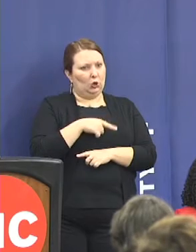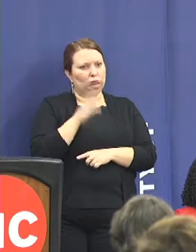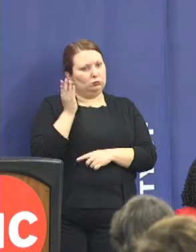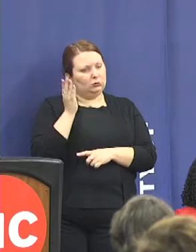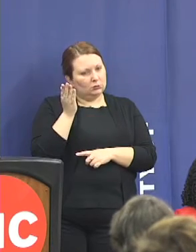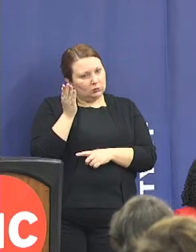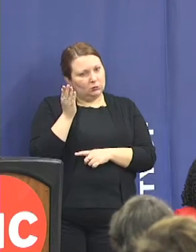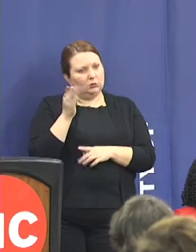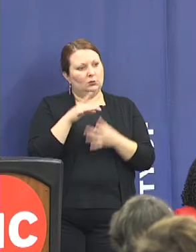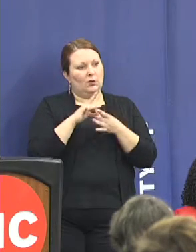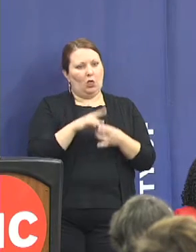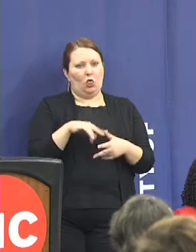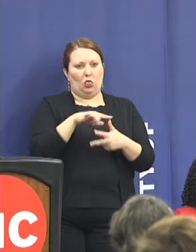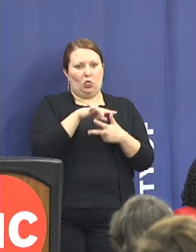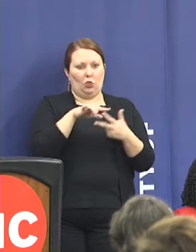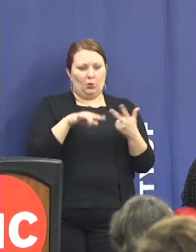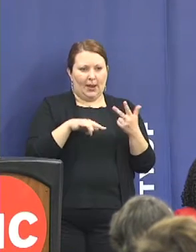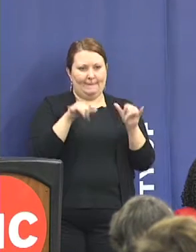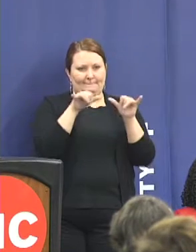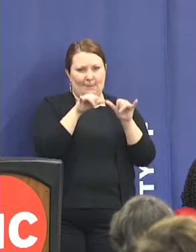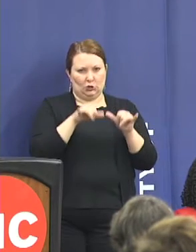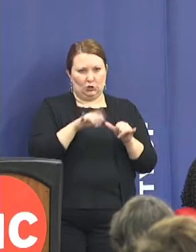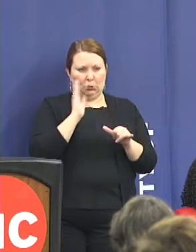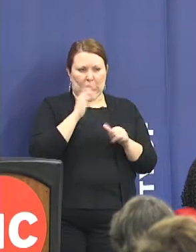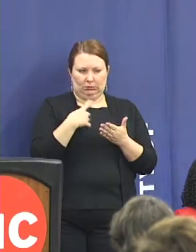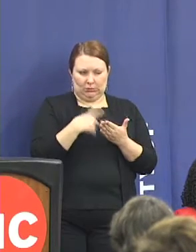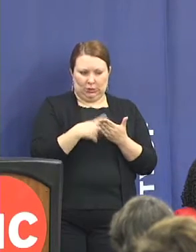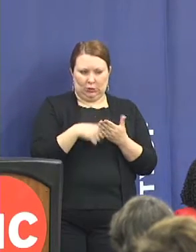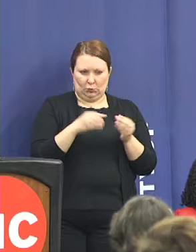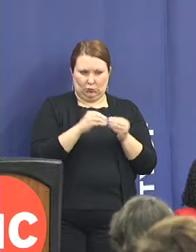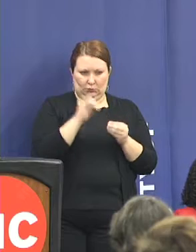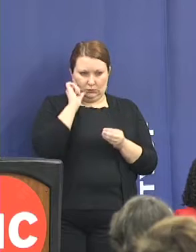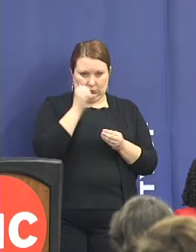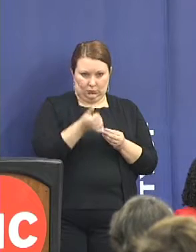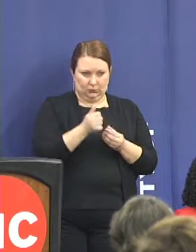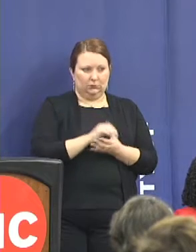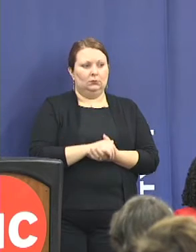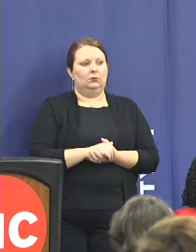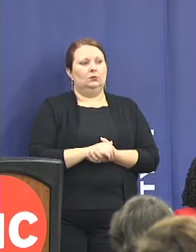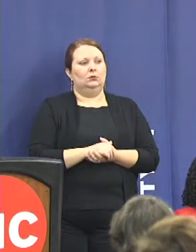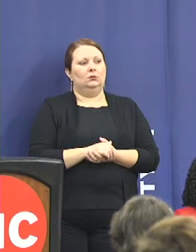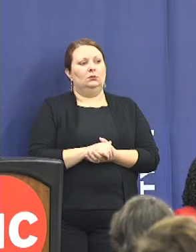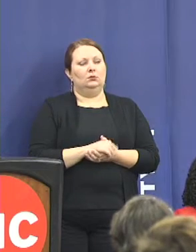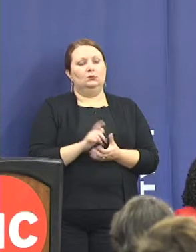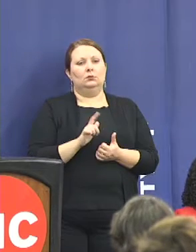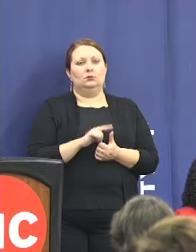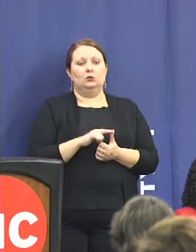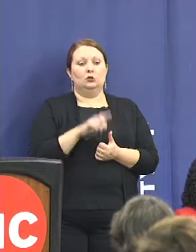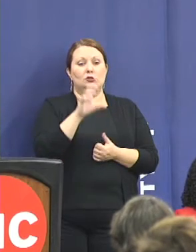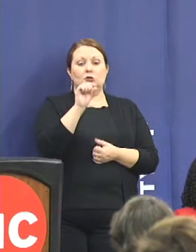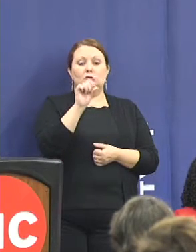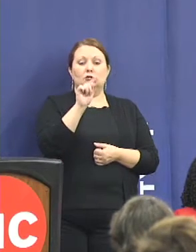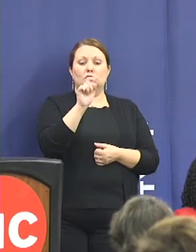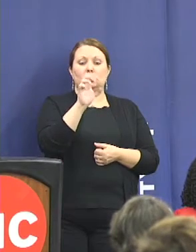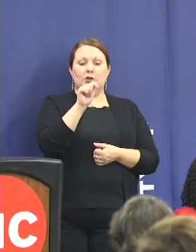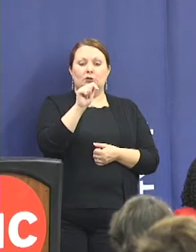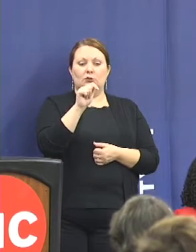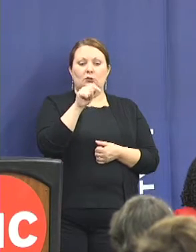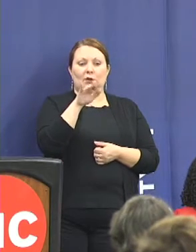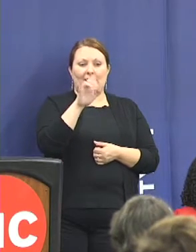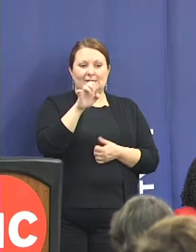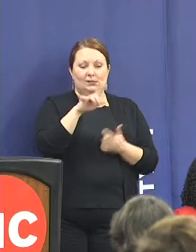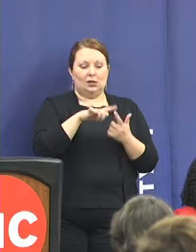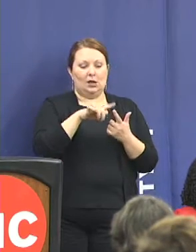presents in terms of the three measures that I know she will talk about tomorrow, that is street race, ascribed race,